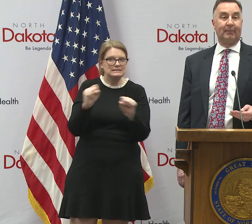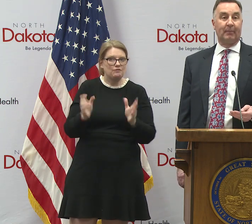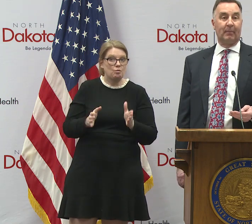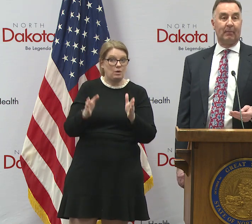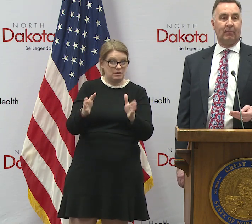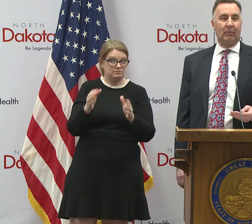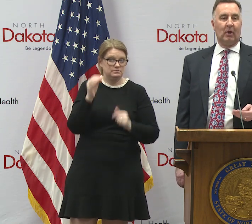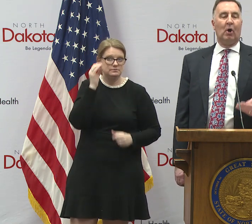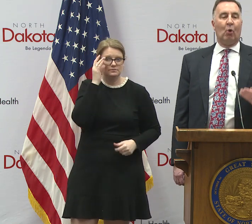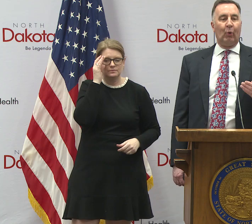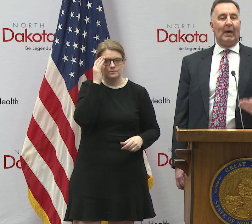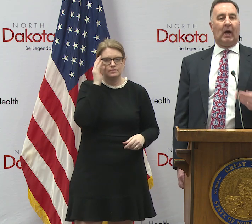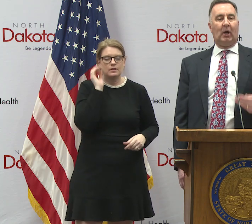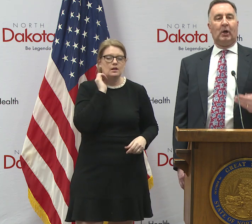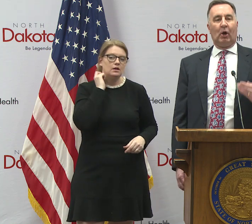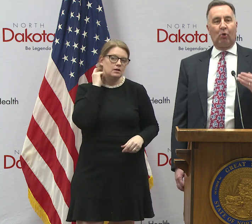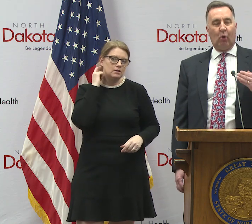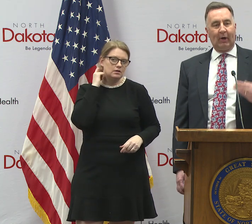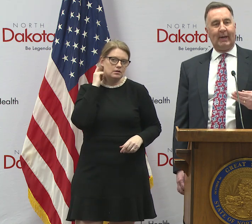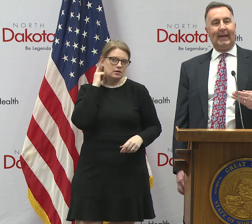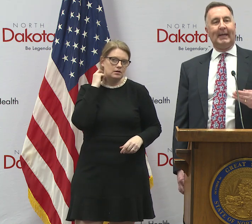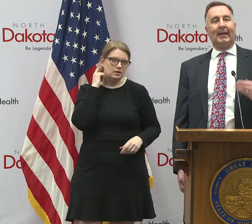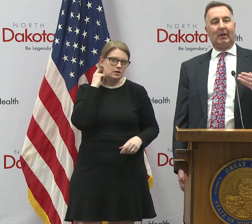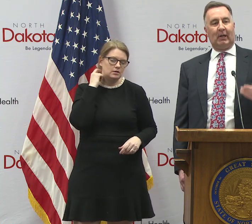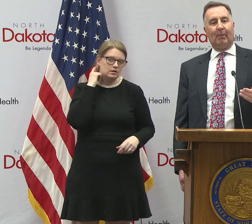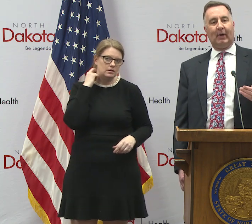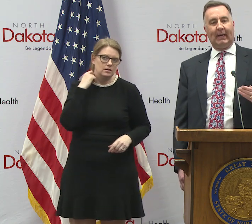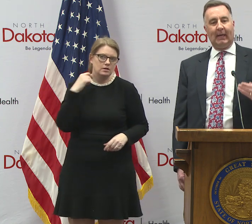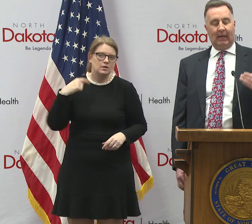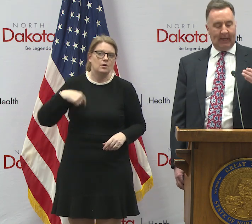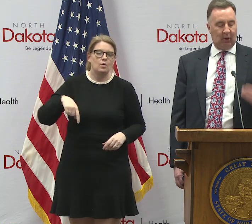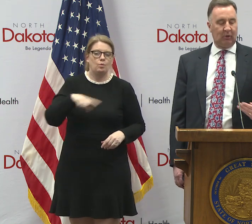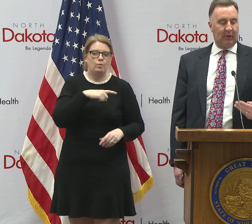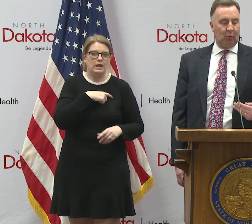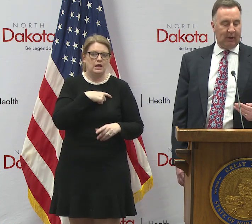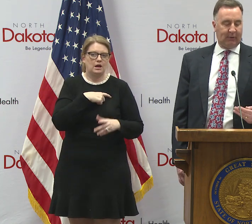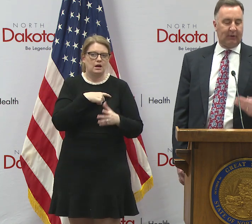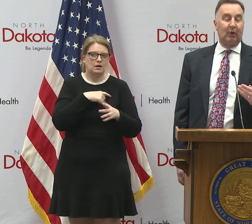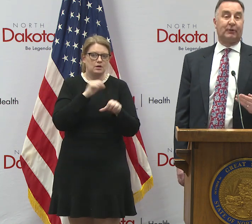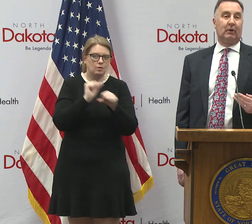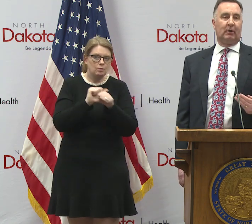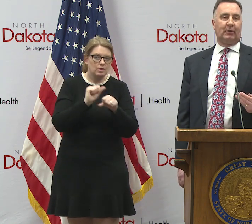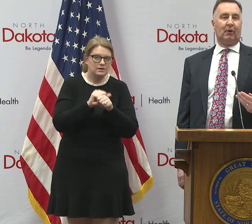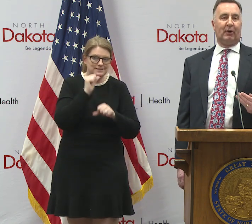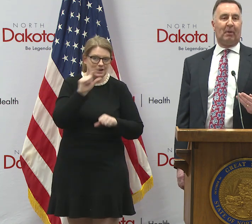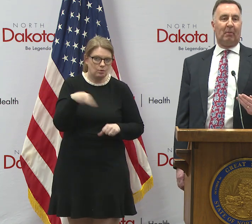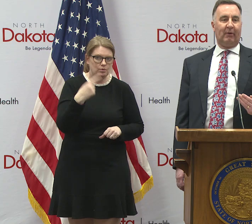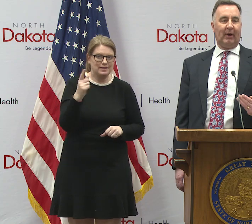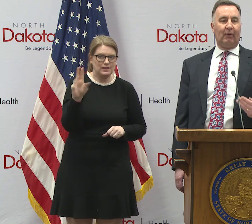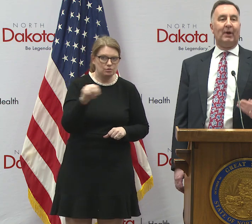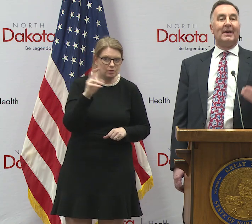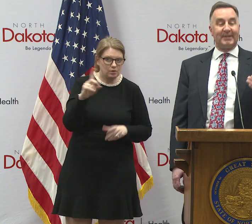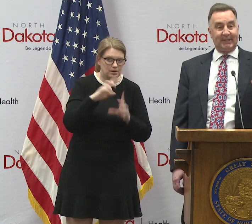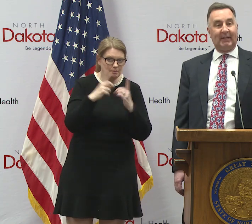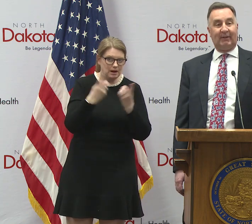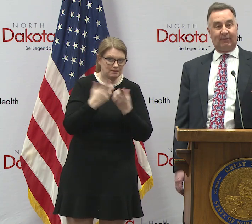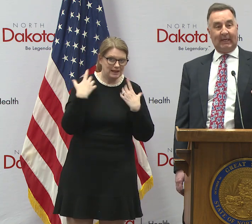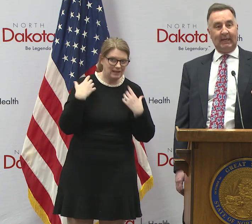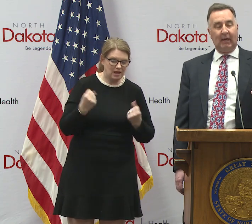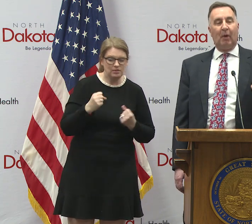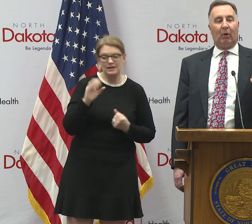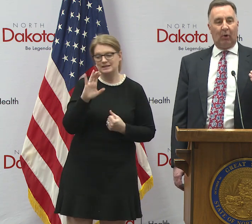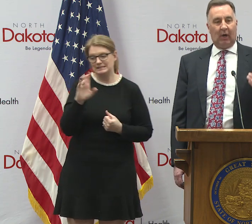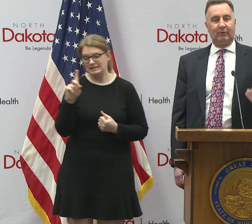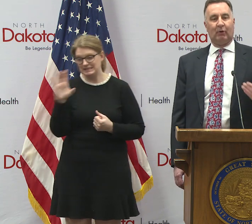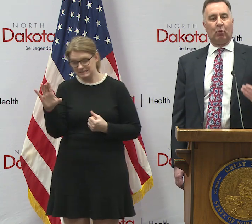way. We are coordinating and collaborating not only with the North Dakota Department of Health, the